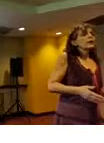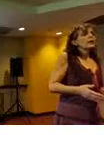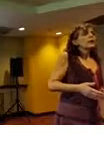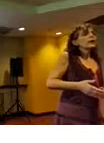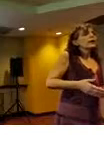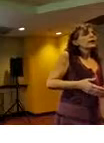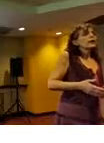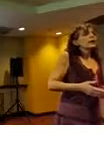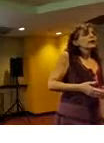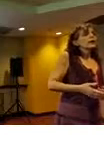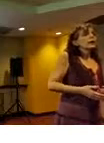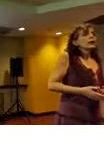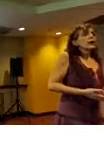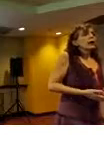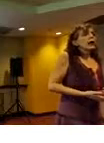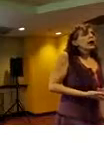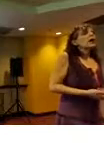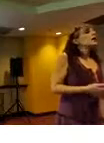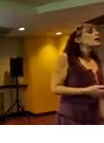The top one being